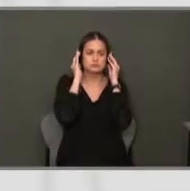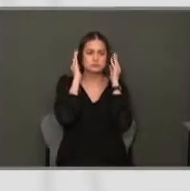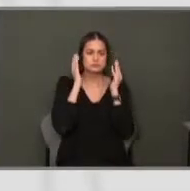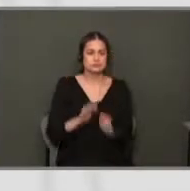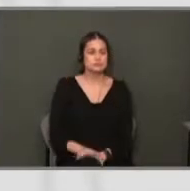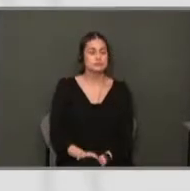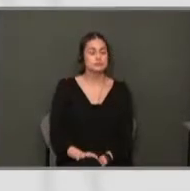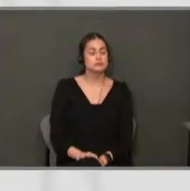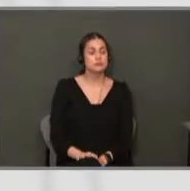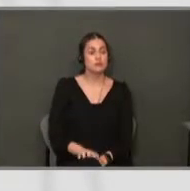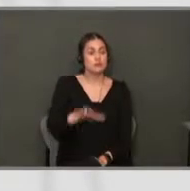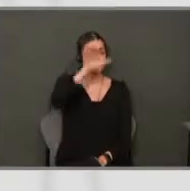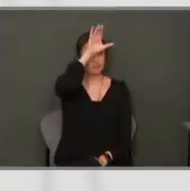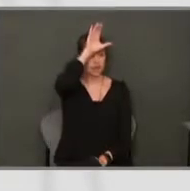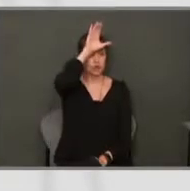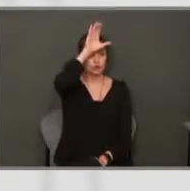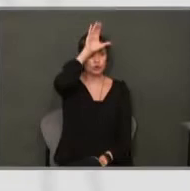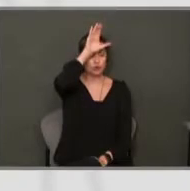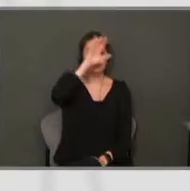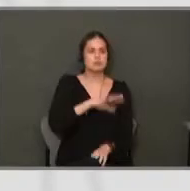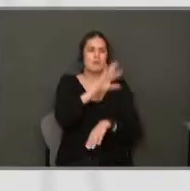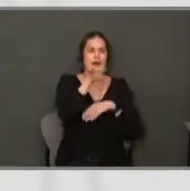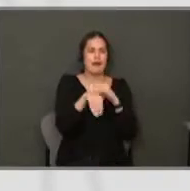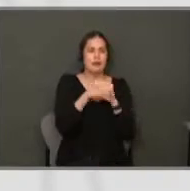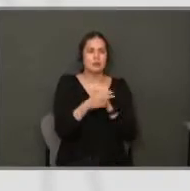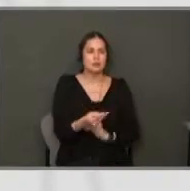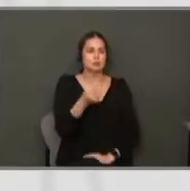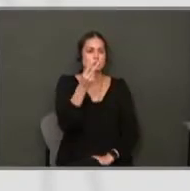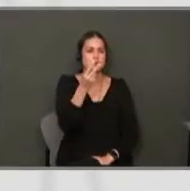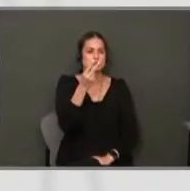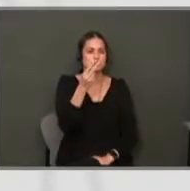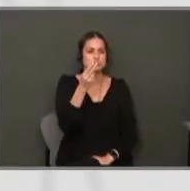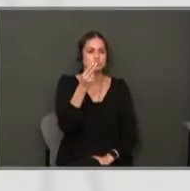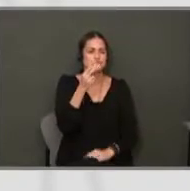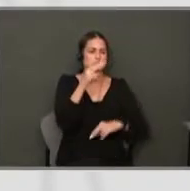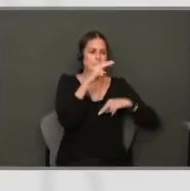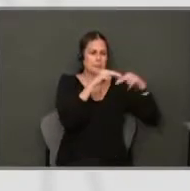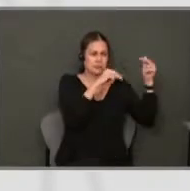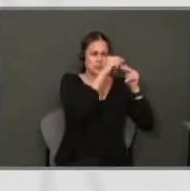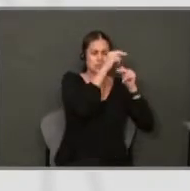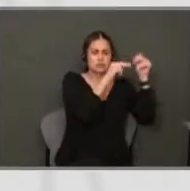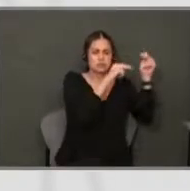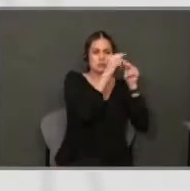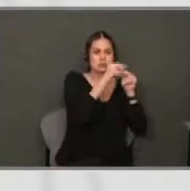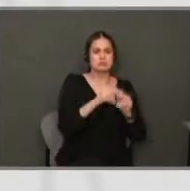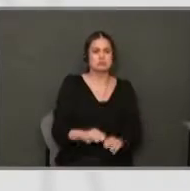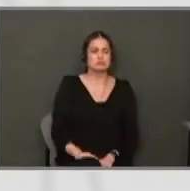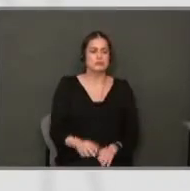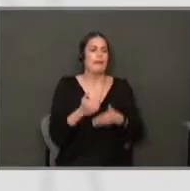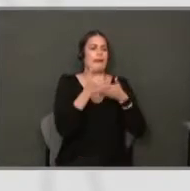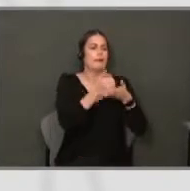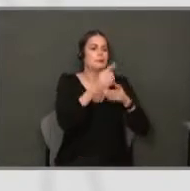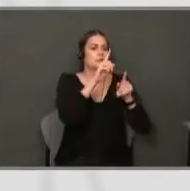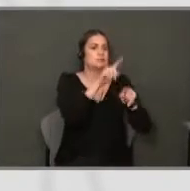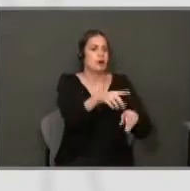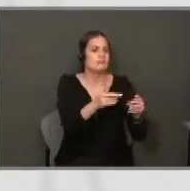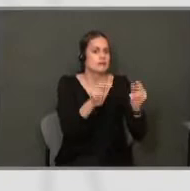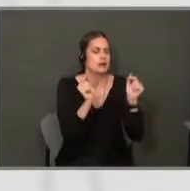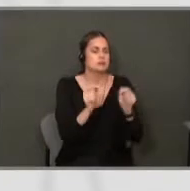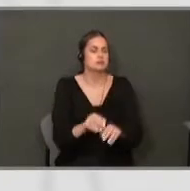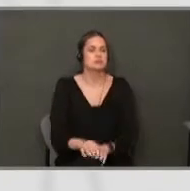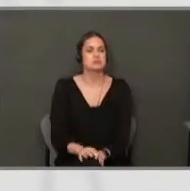In terms of fire, we're adding 2 primary units to the fire department to improve response times. One at Fire